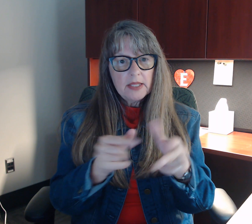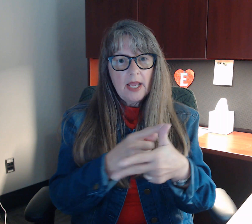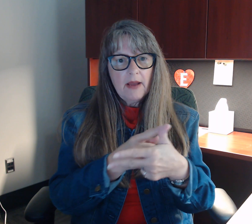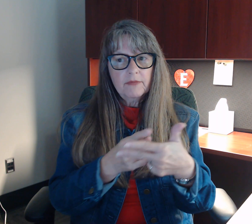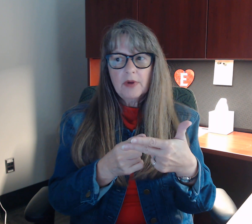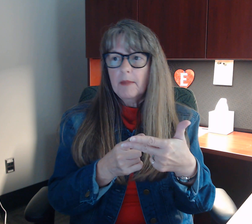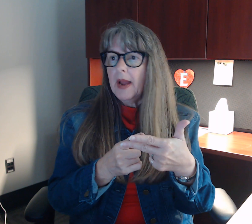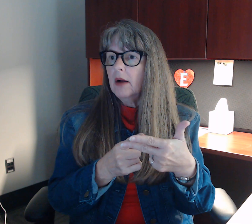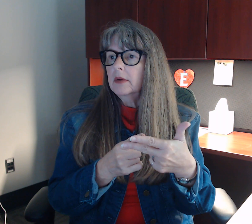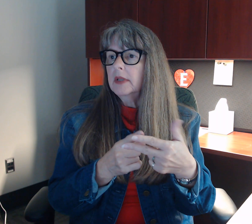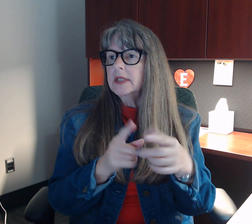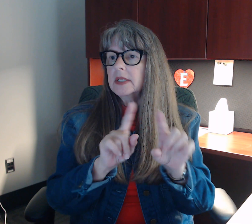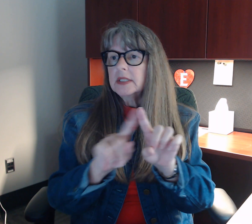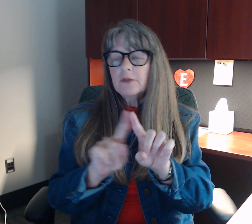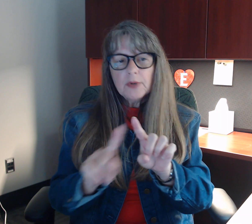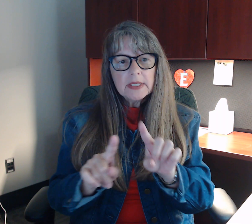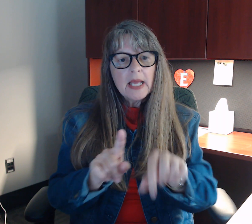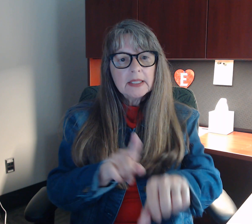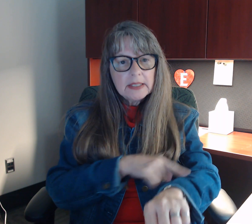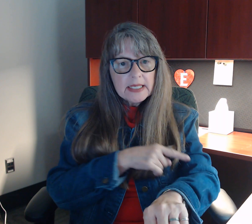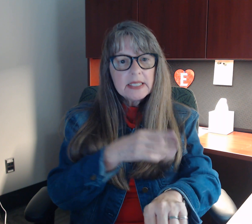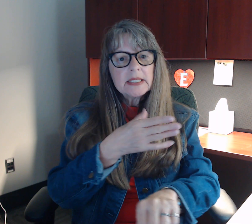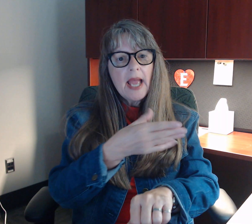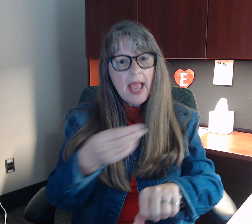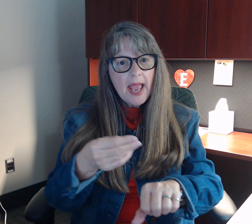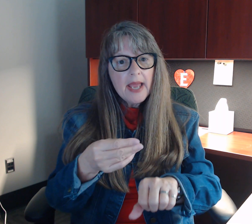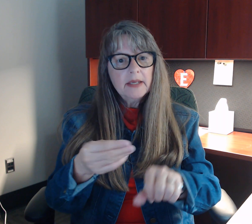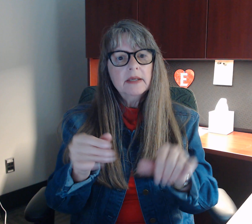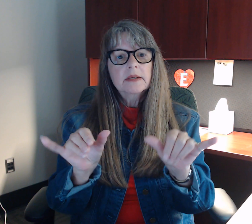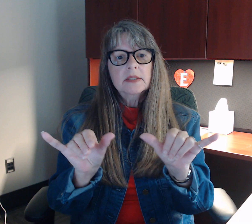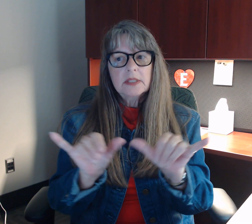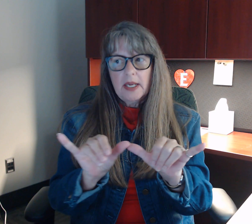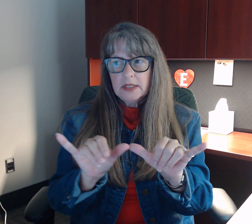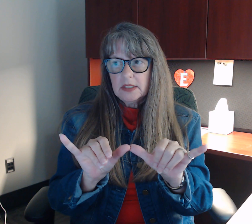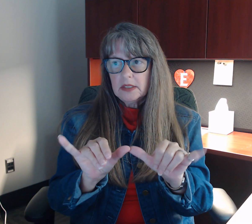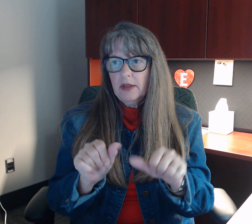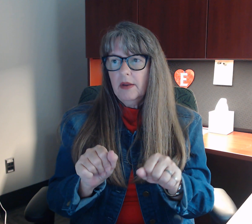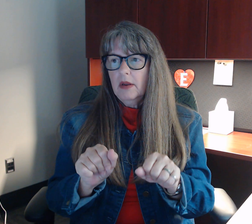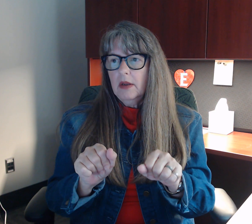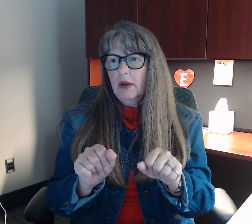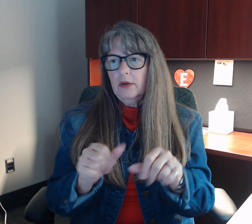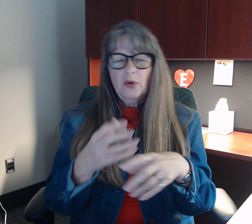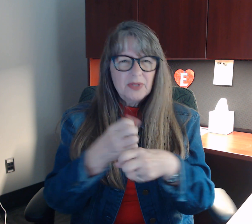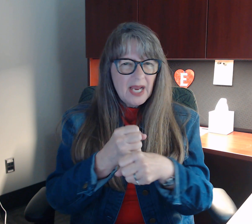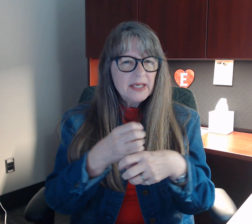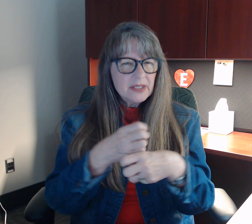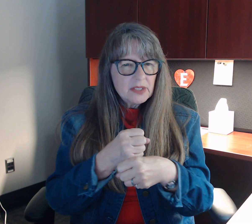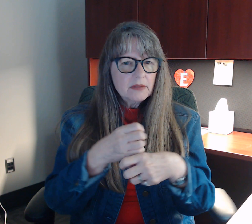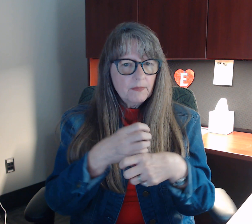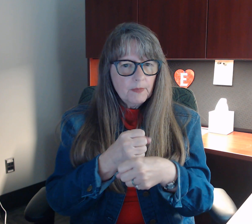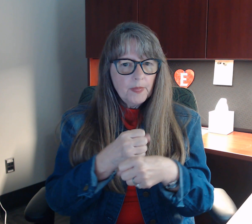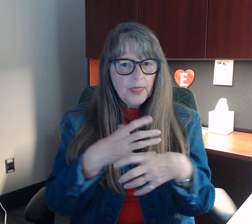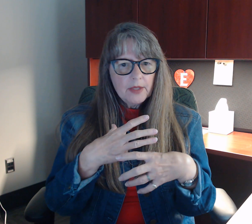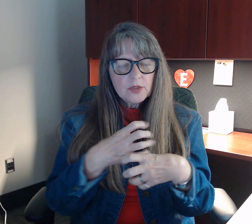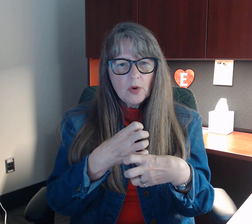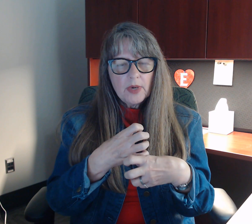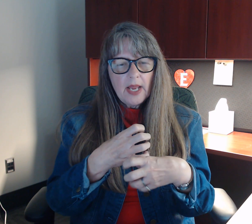have about, it says different lengths and sizes, tightness. So it